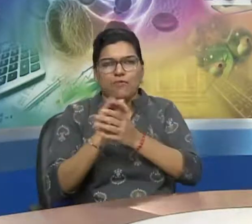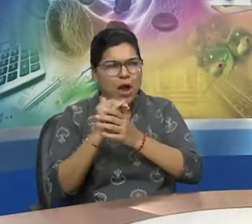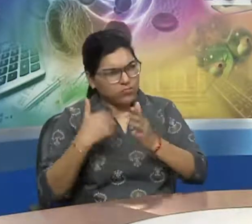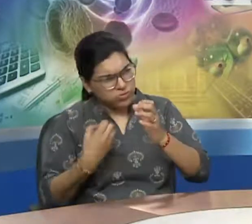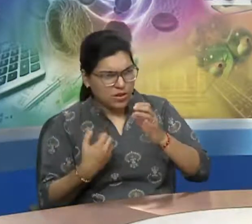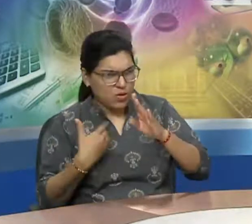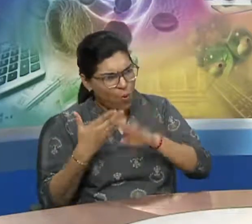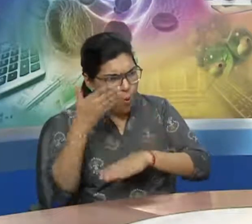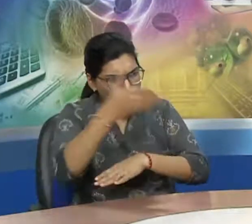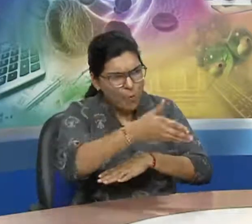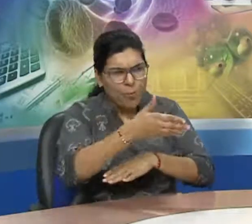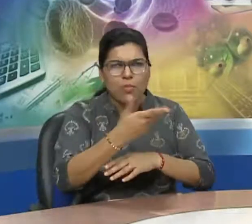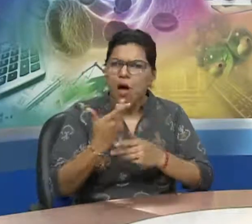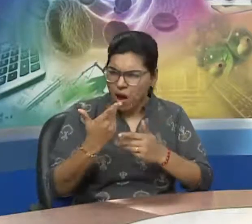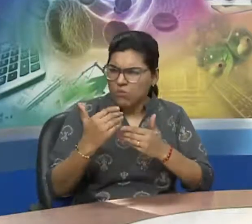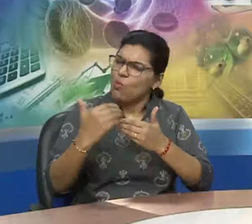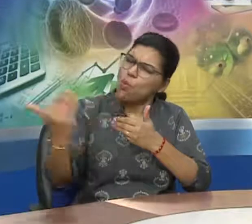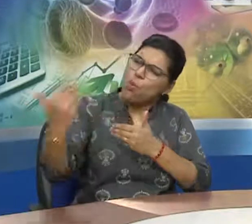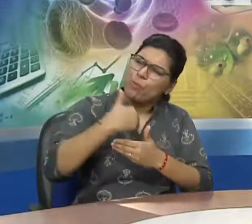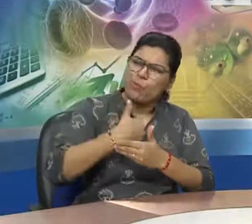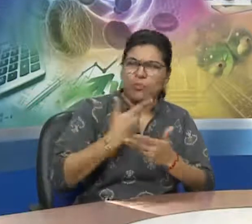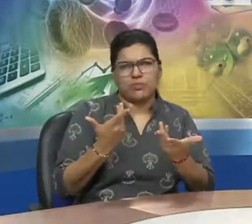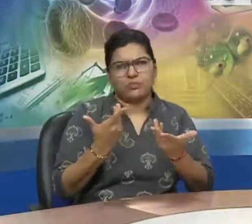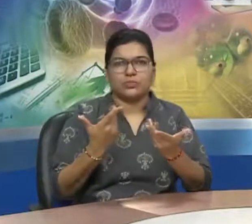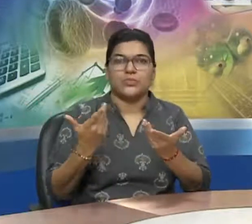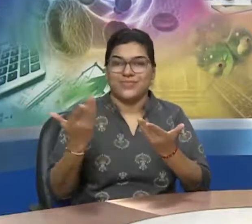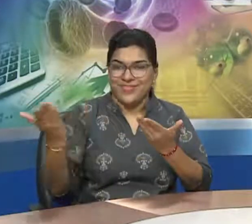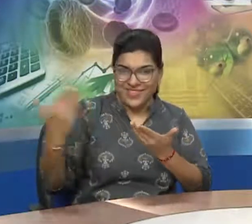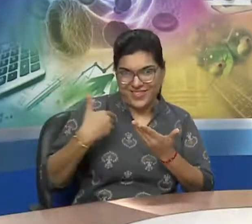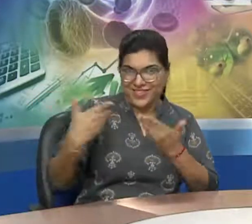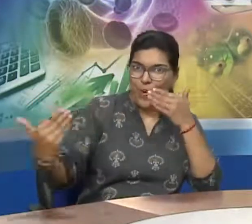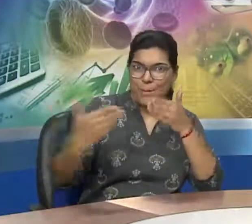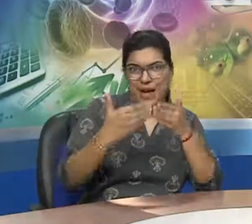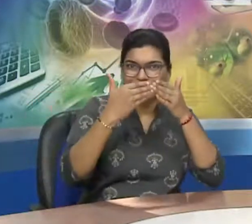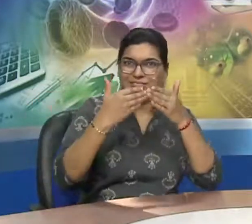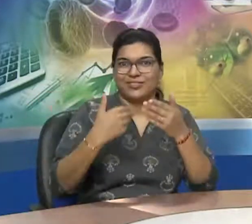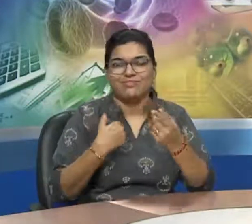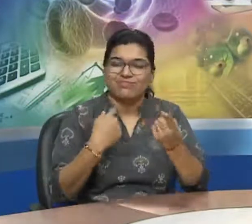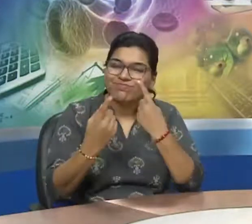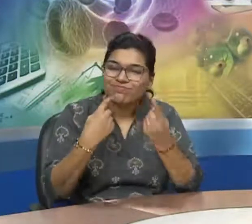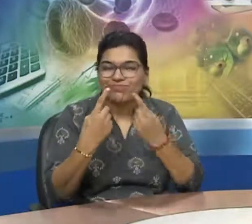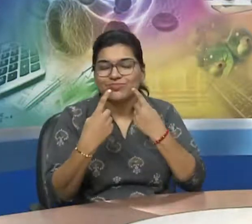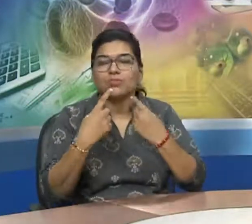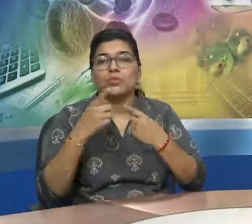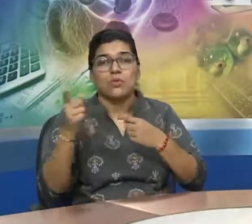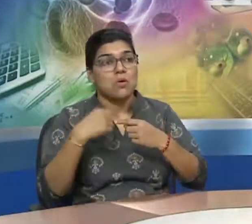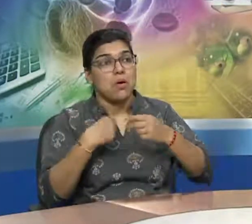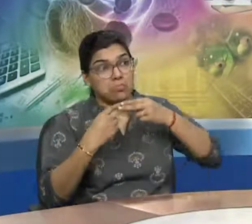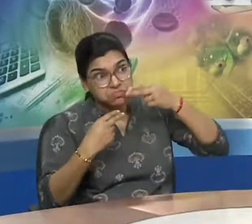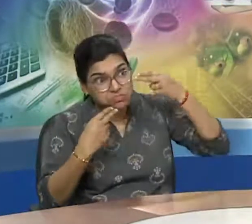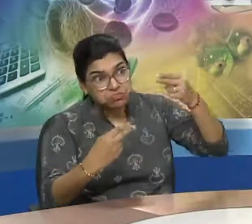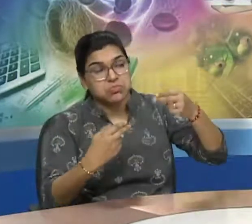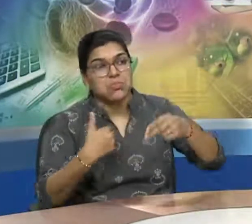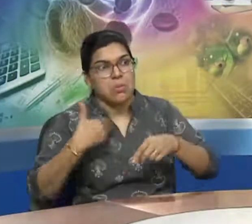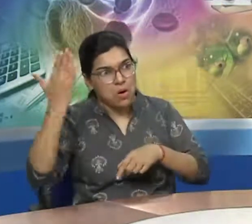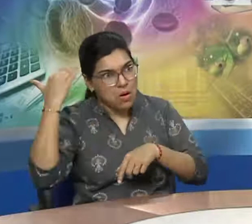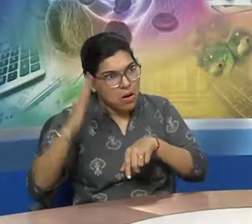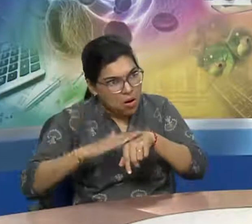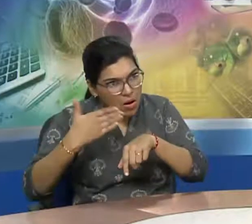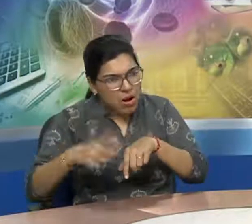And in nowadays time, they greet each other with a smile or a laugh that does not reach